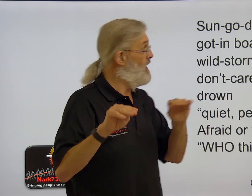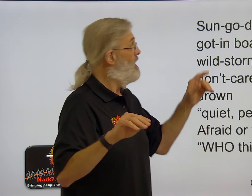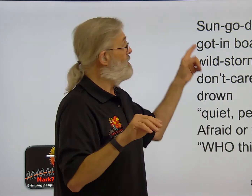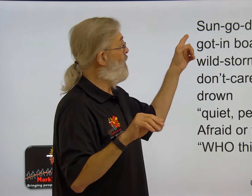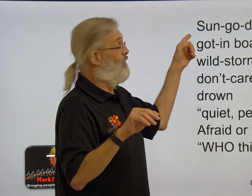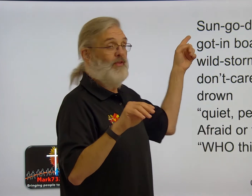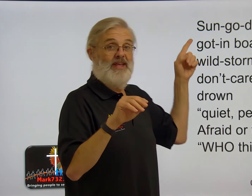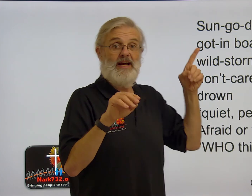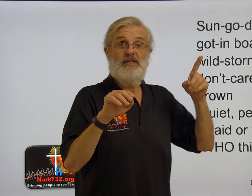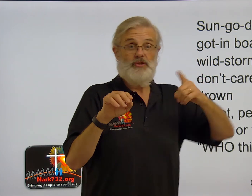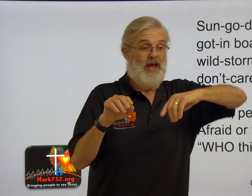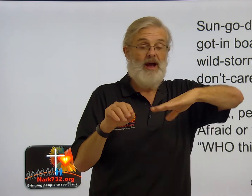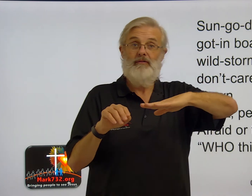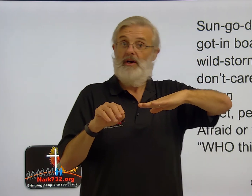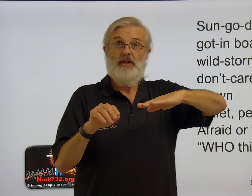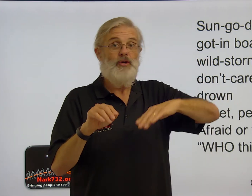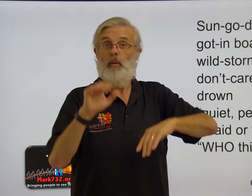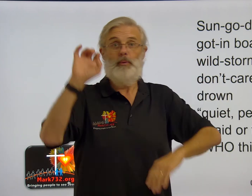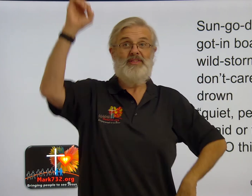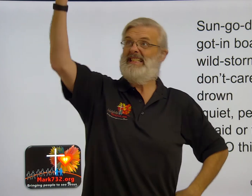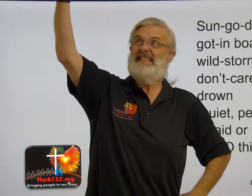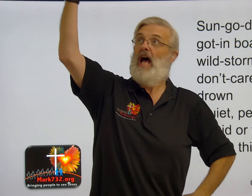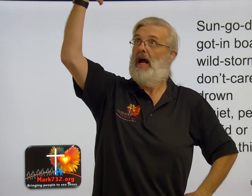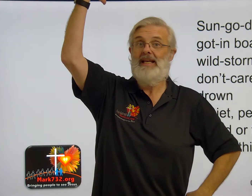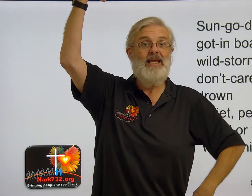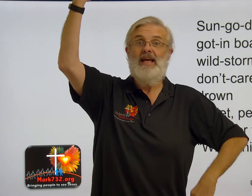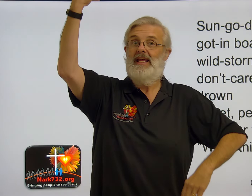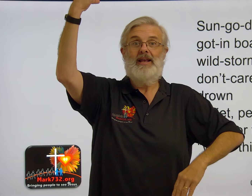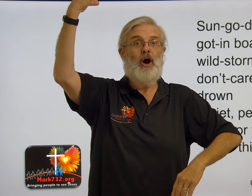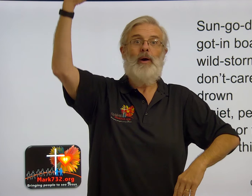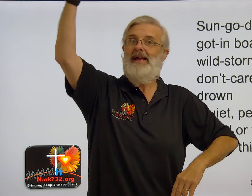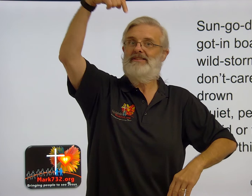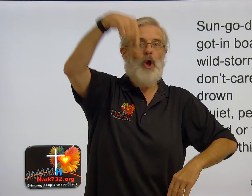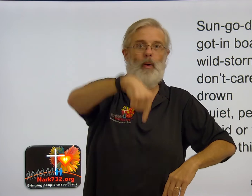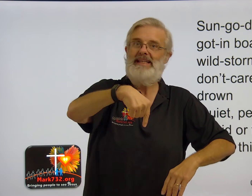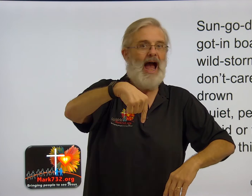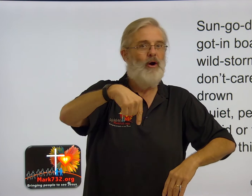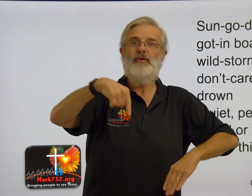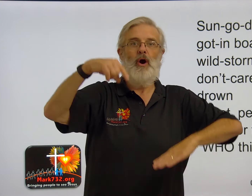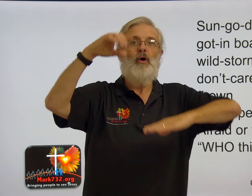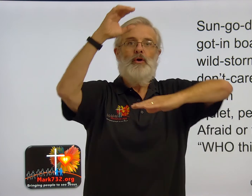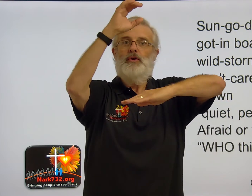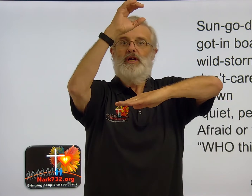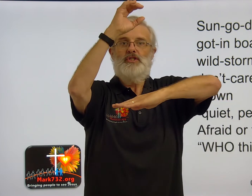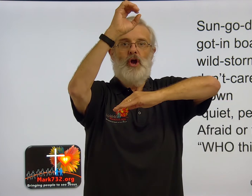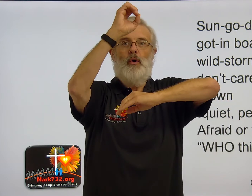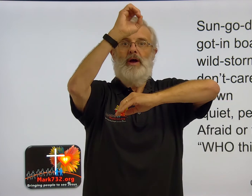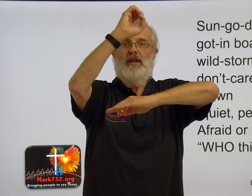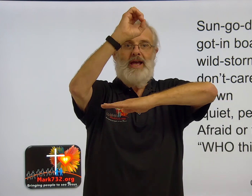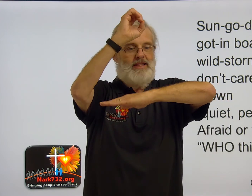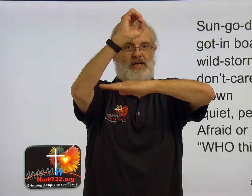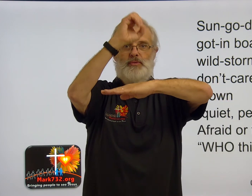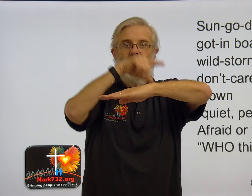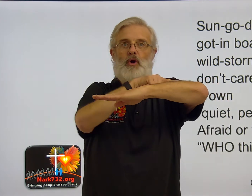So for this, you don't put the sun, is going down. No, you can show it like this with the